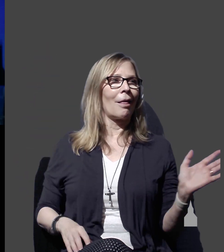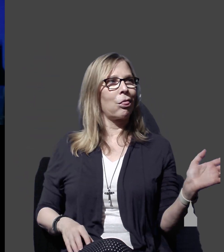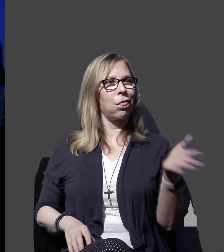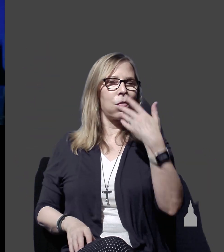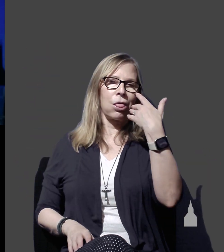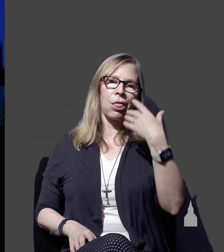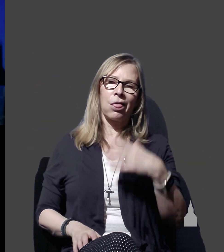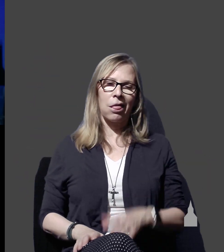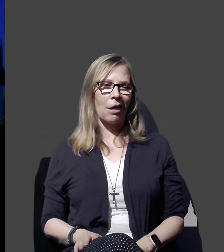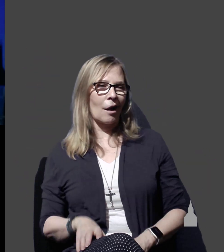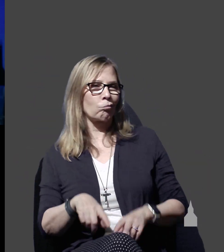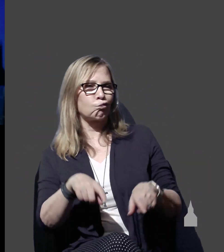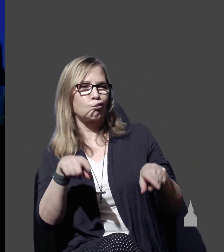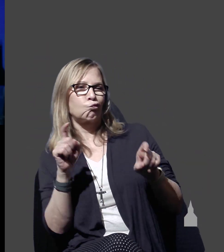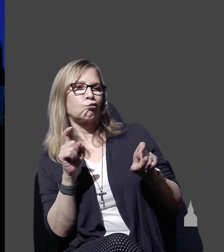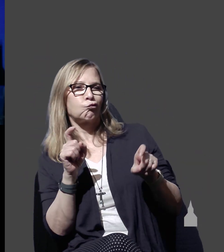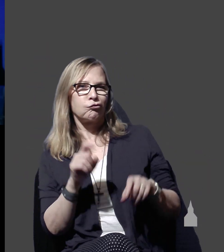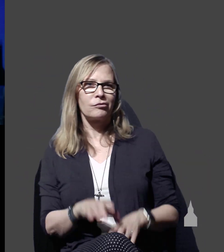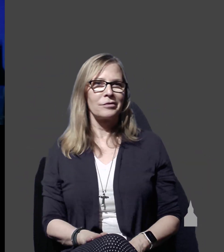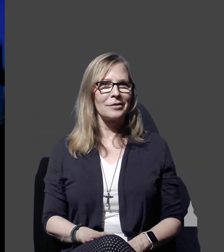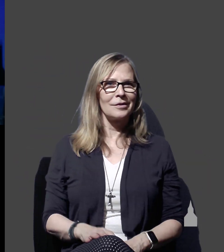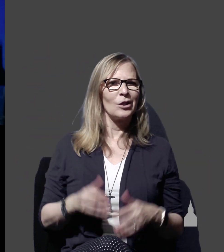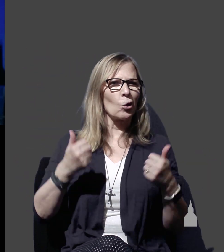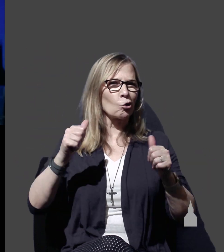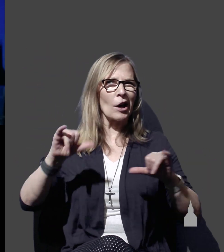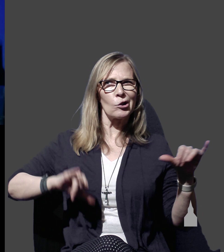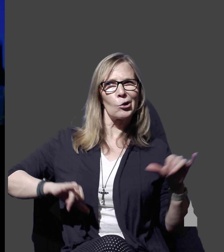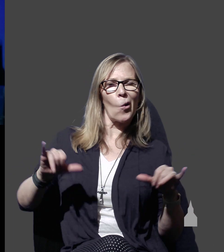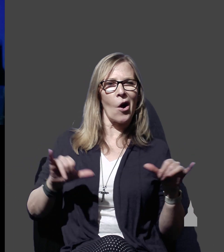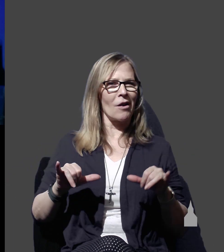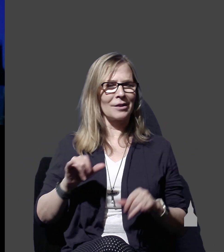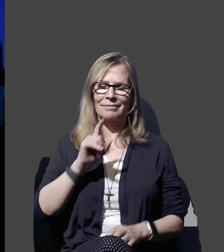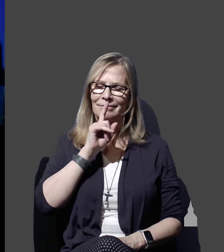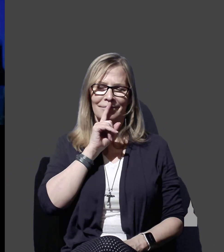who merely please men, in other words, trying to show off for something.